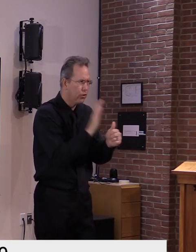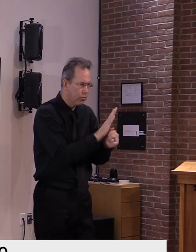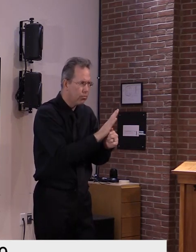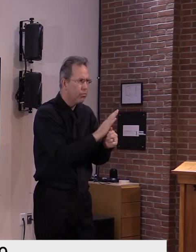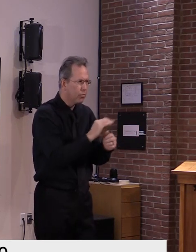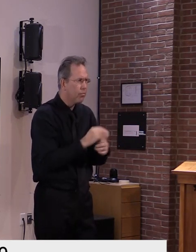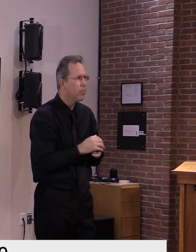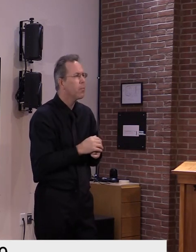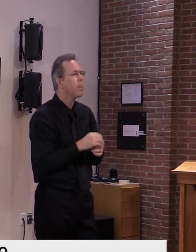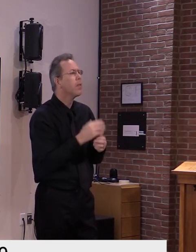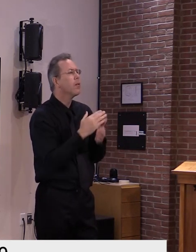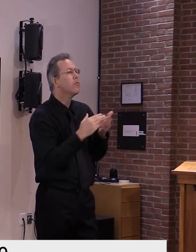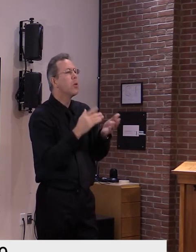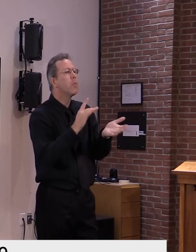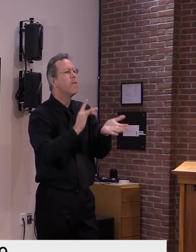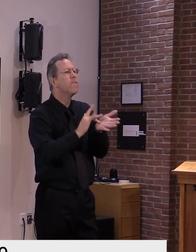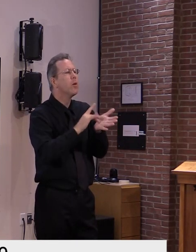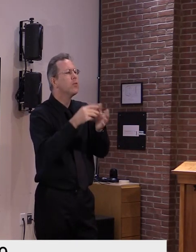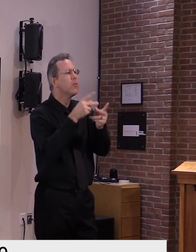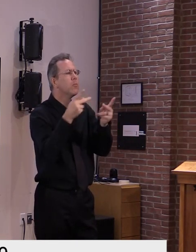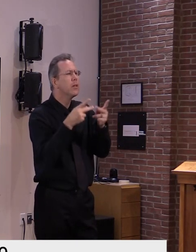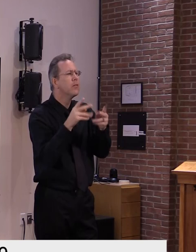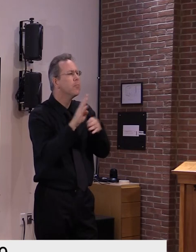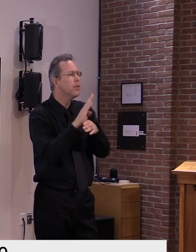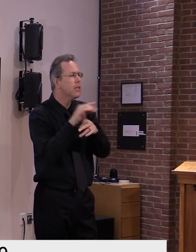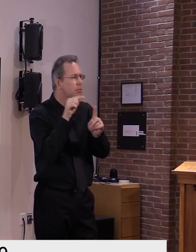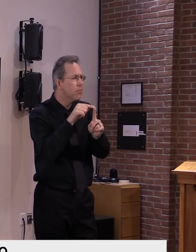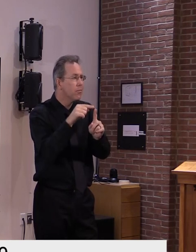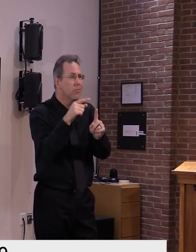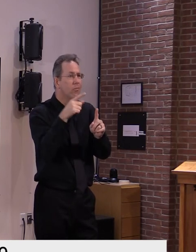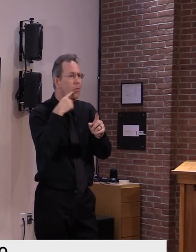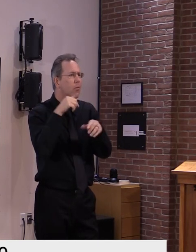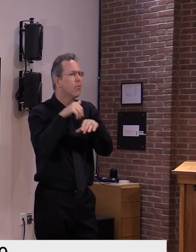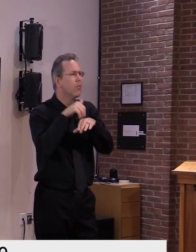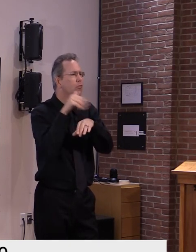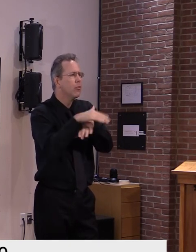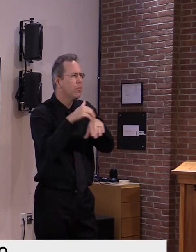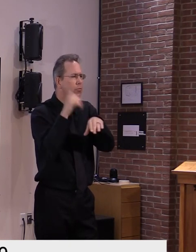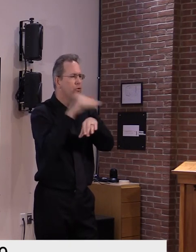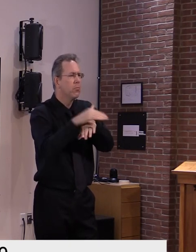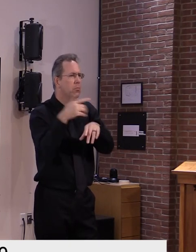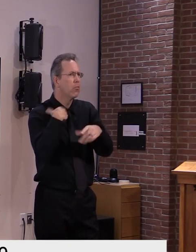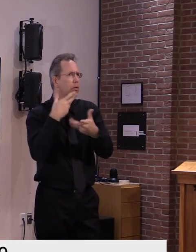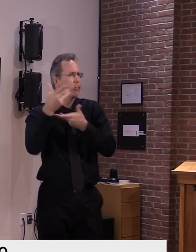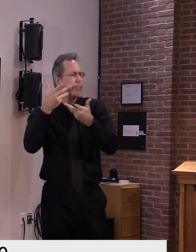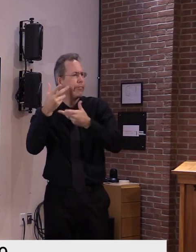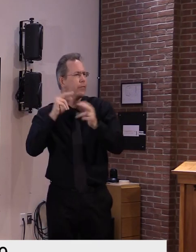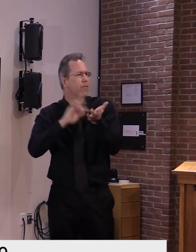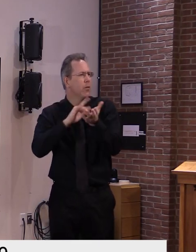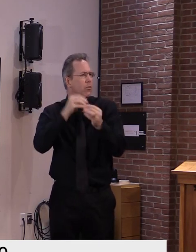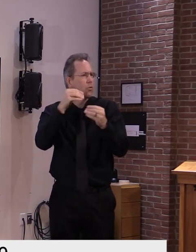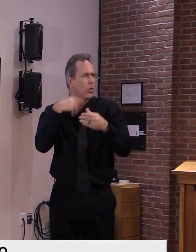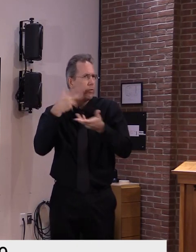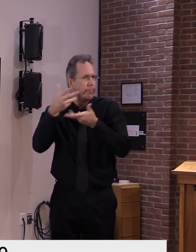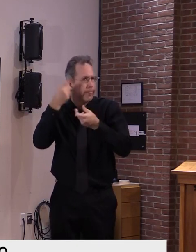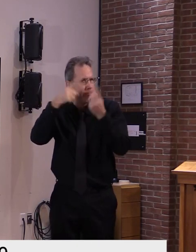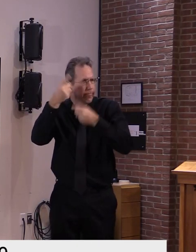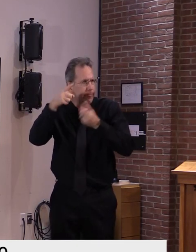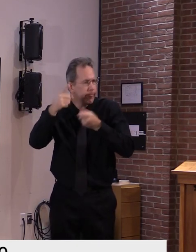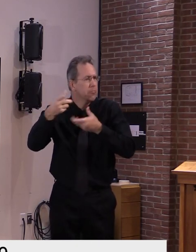to be administering those doses. So it's at least 50% of the dosing going